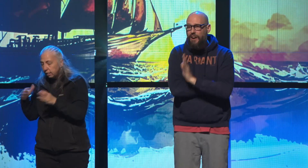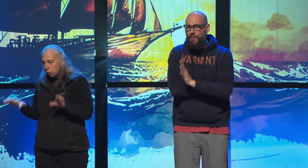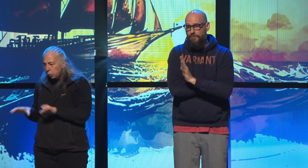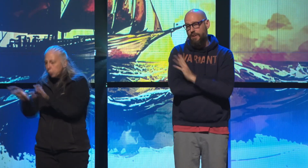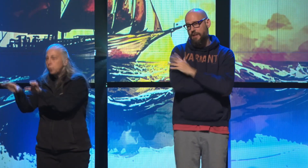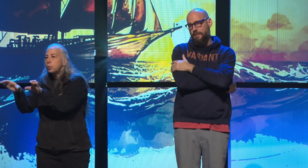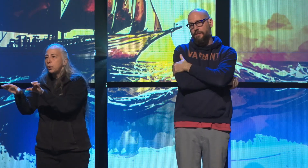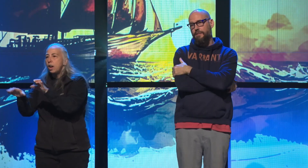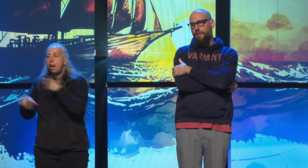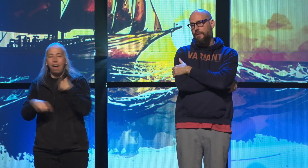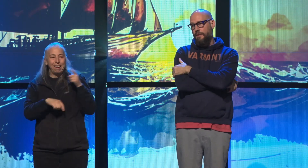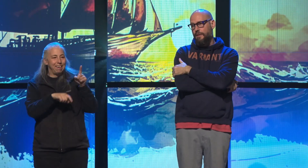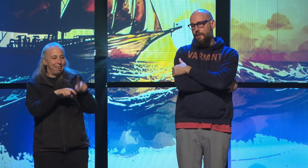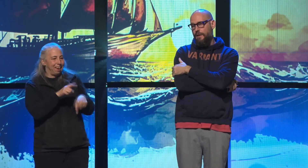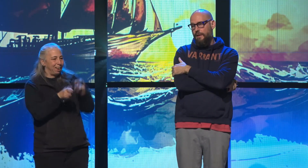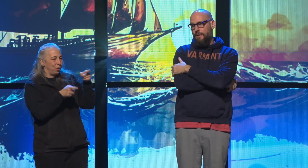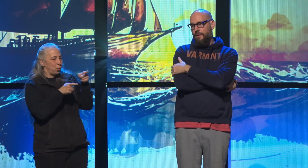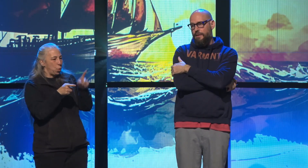is terrifying.